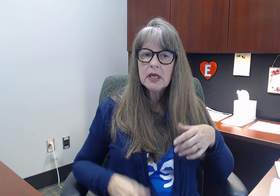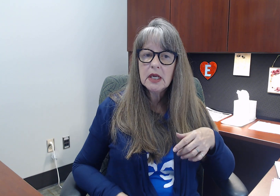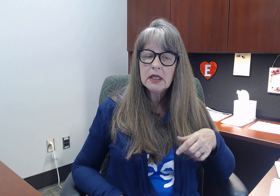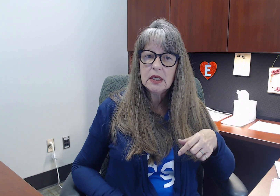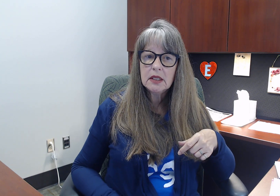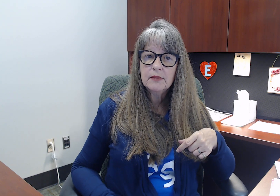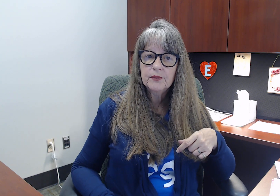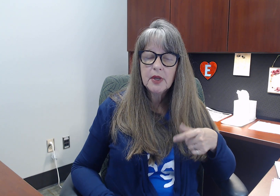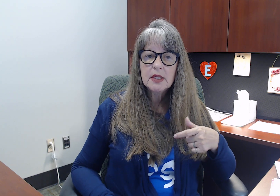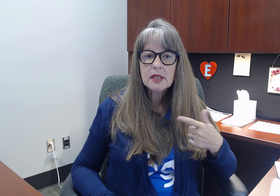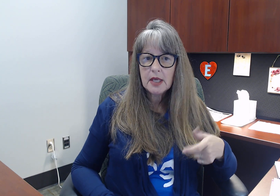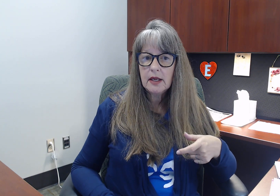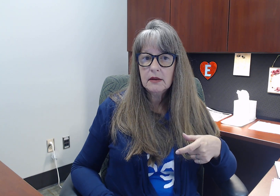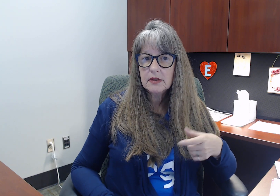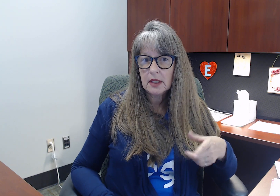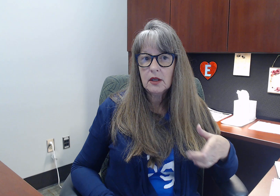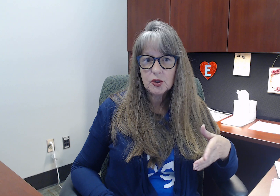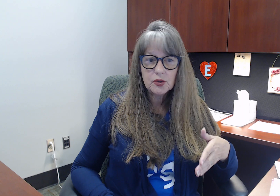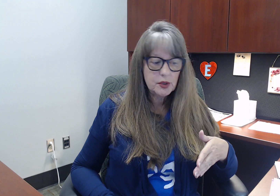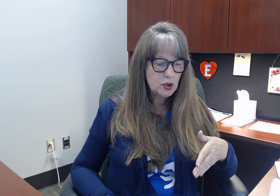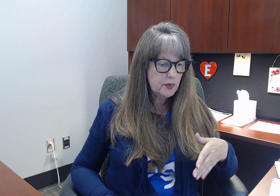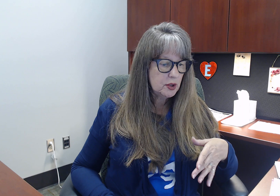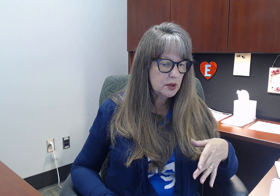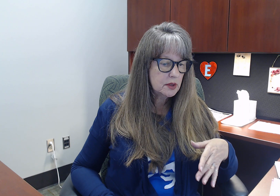in psychological situations.